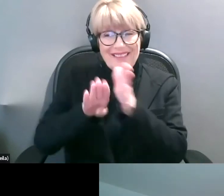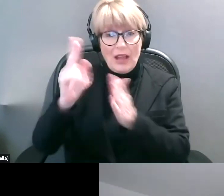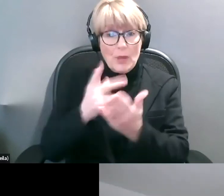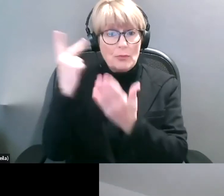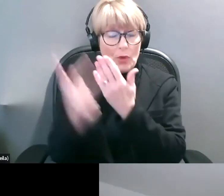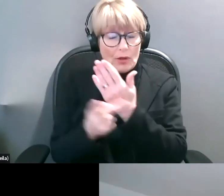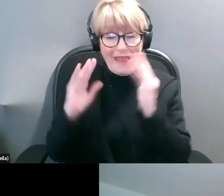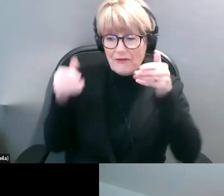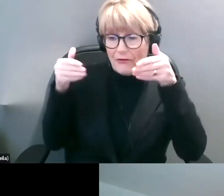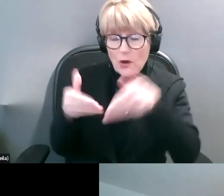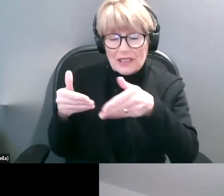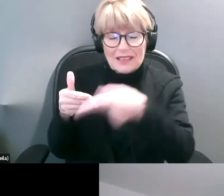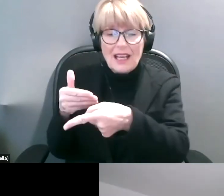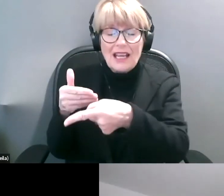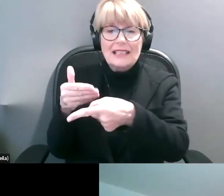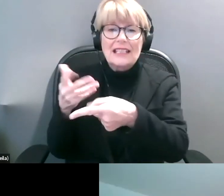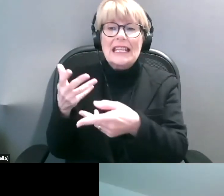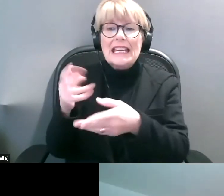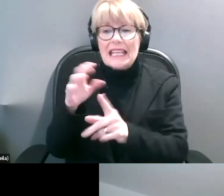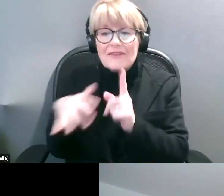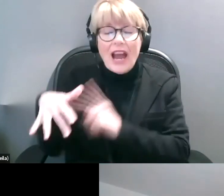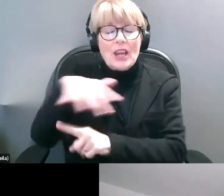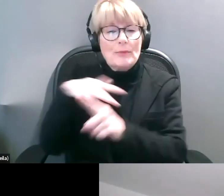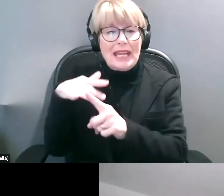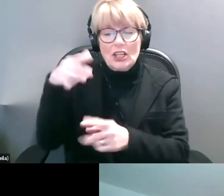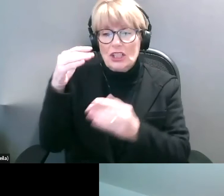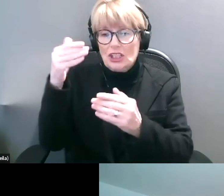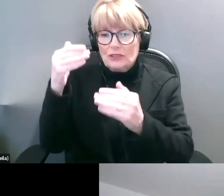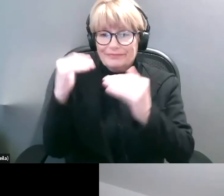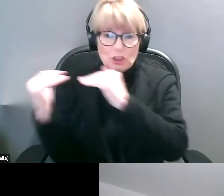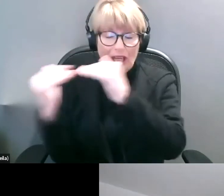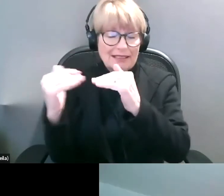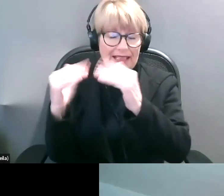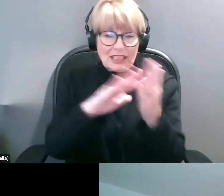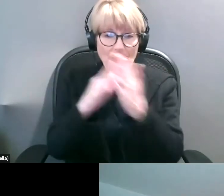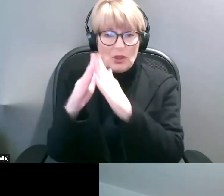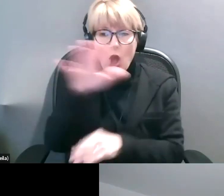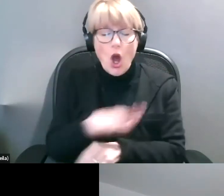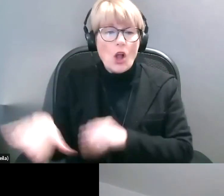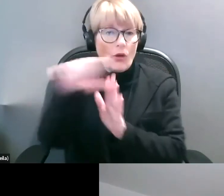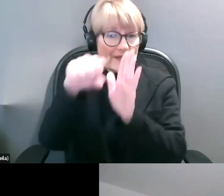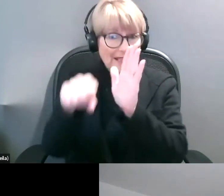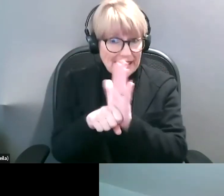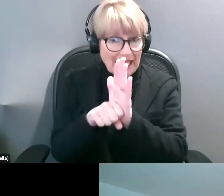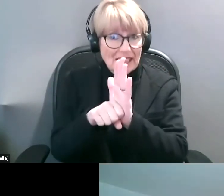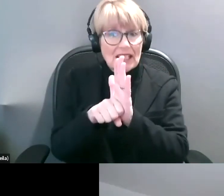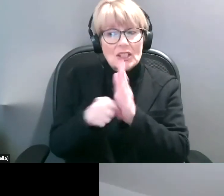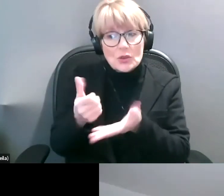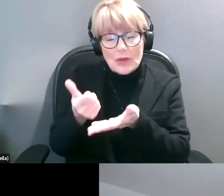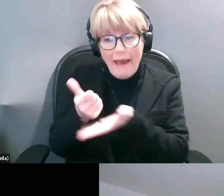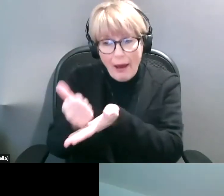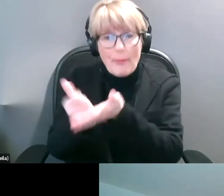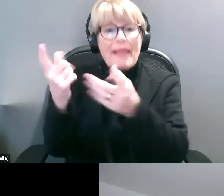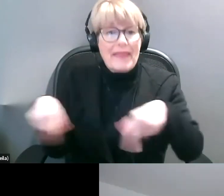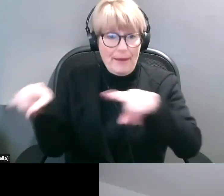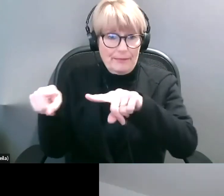underserved environmental justice communities across the state. He is also supporting the ongoing development